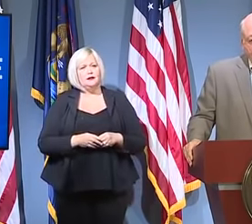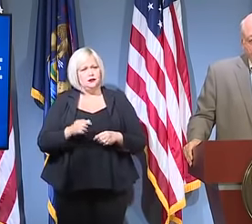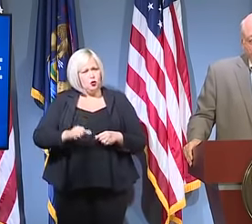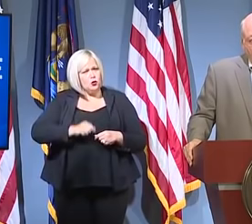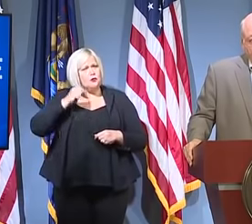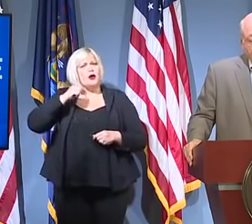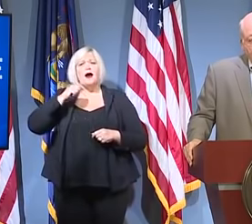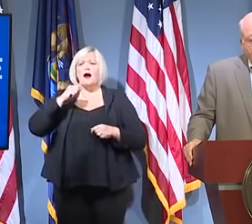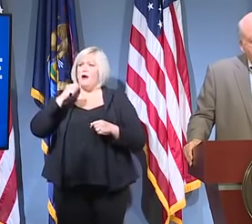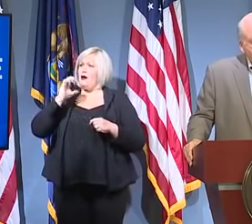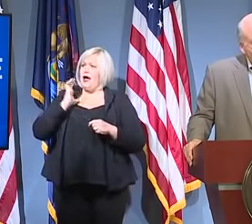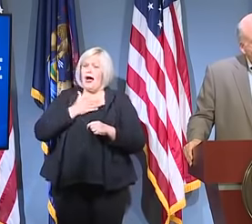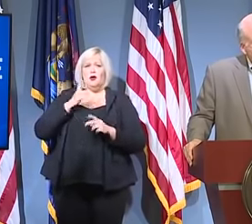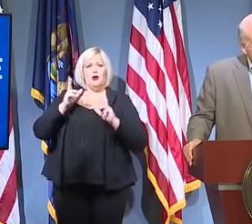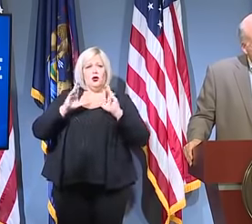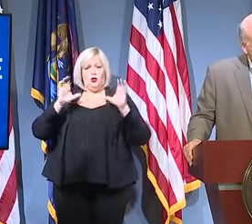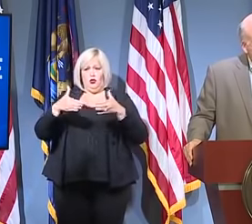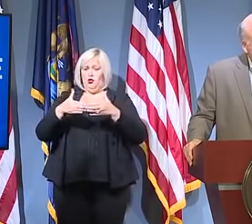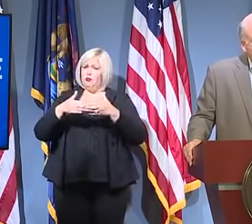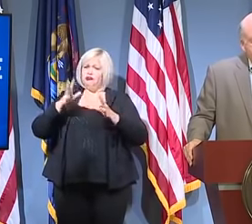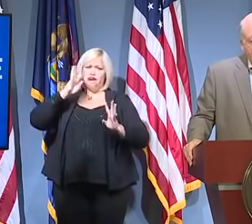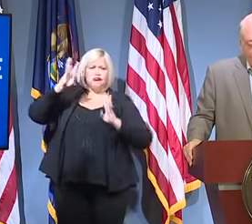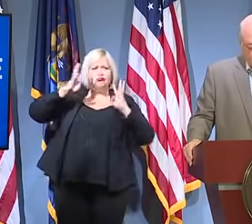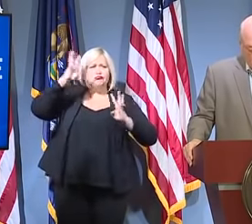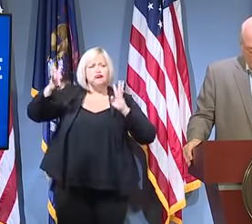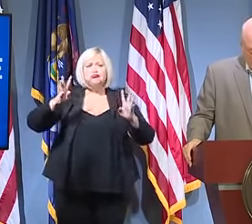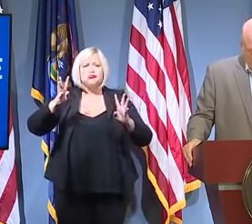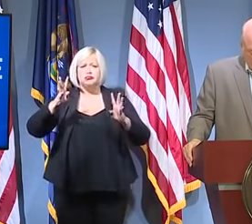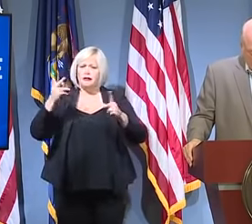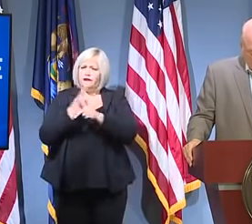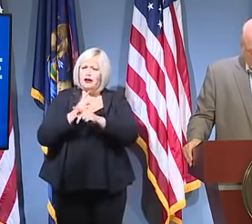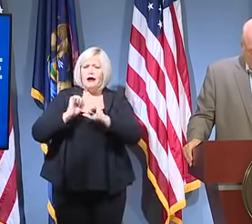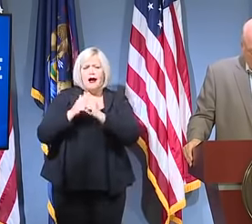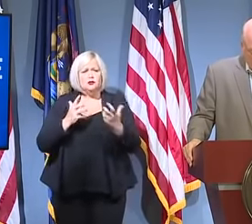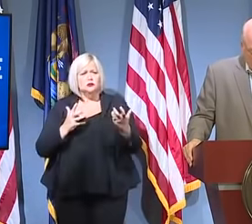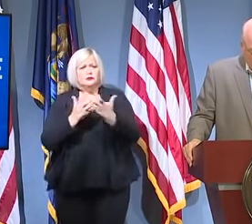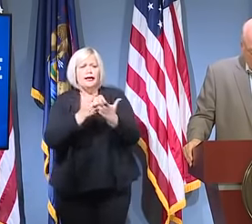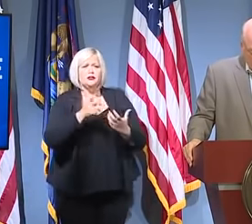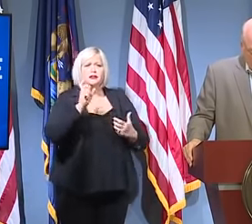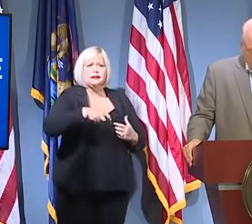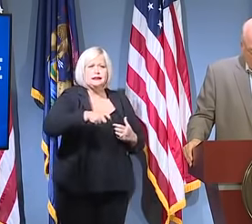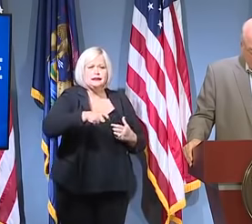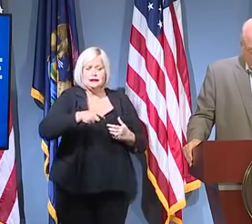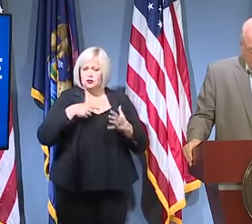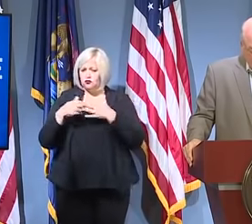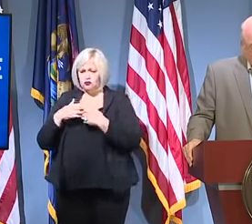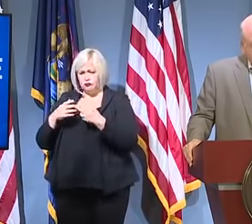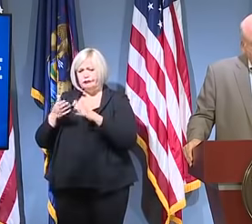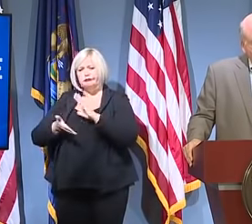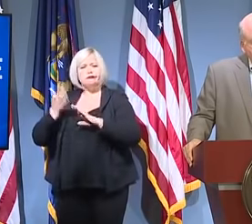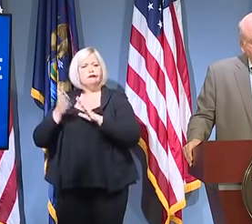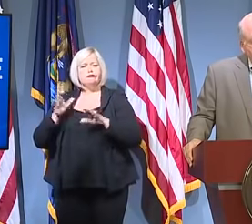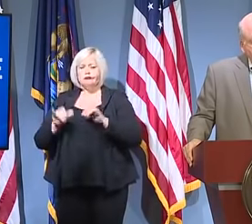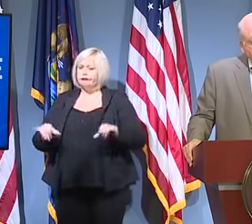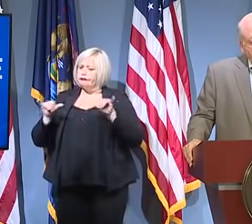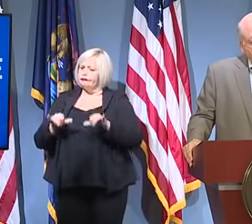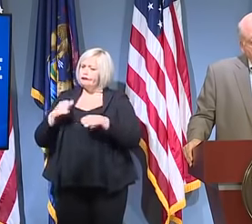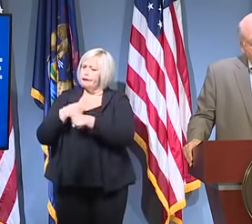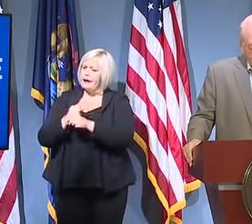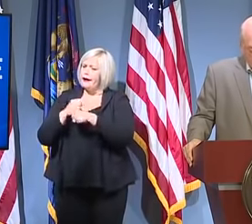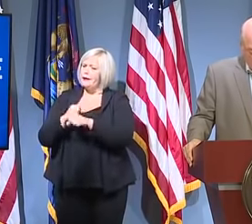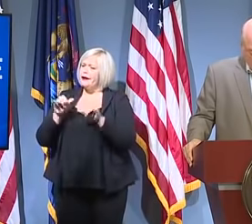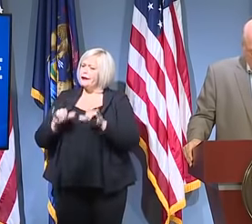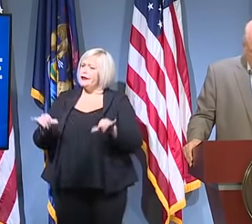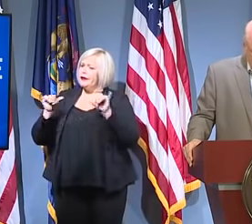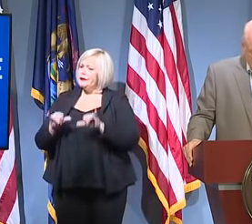innovation, our people have been able to take componentry from inside our supply chain, like in building these